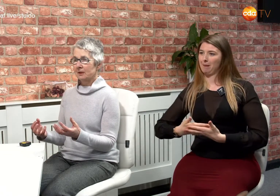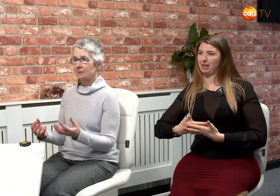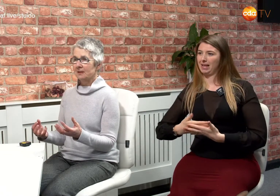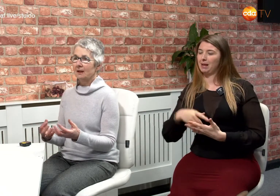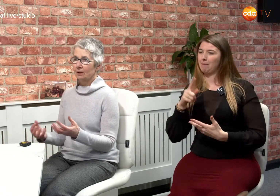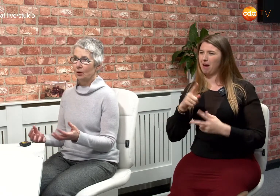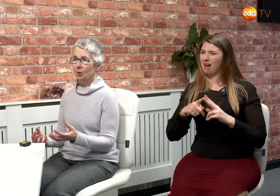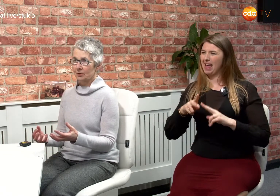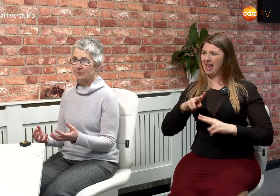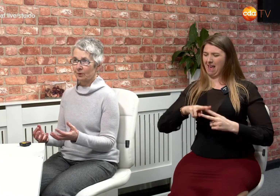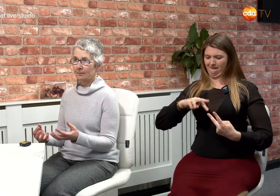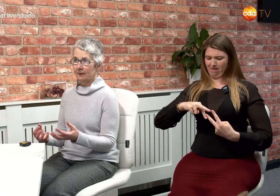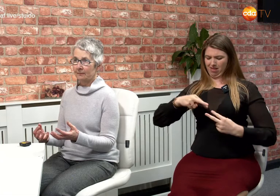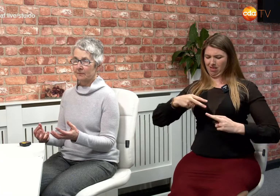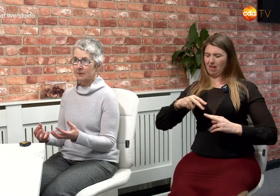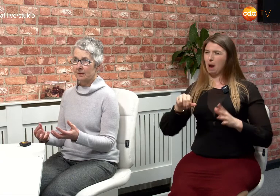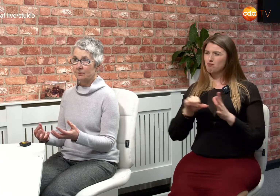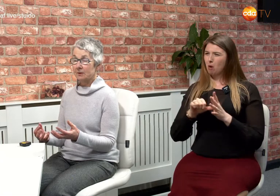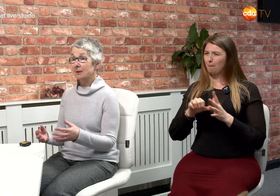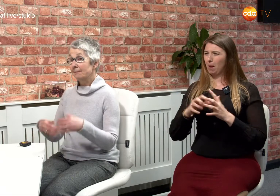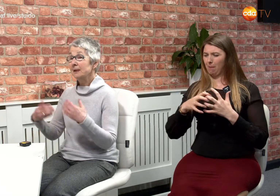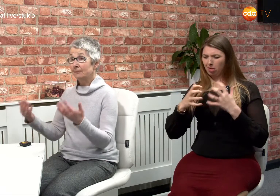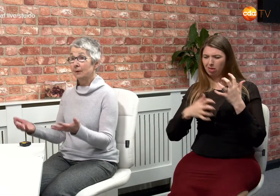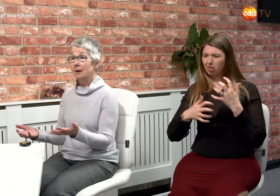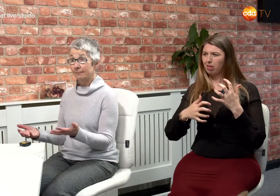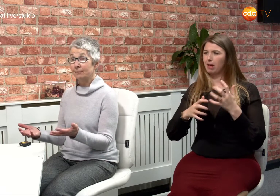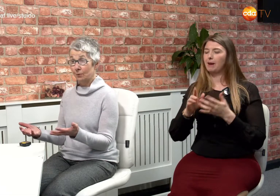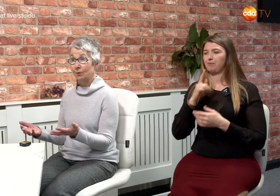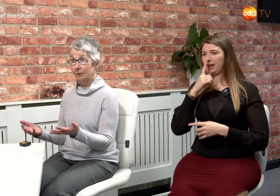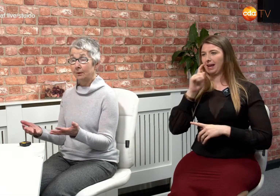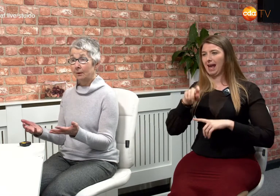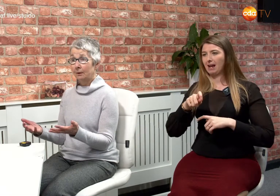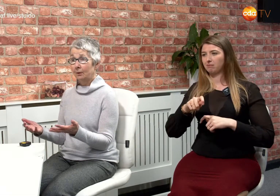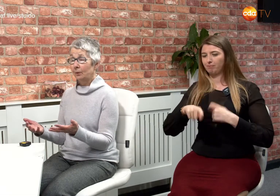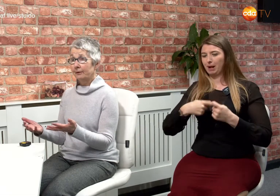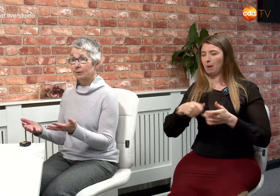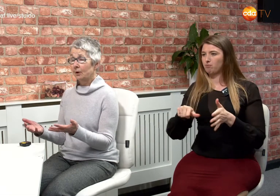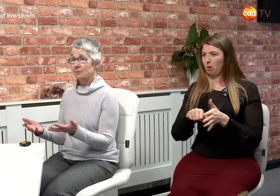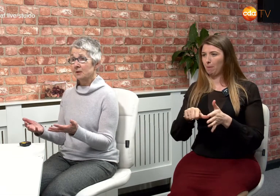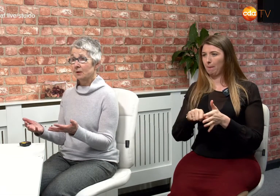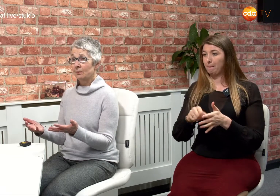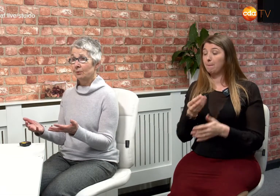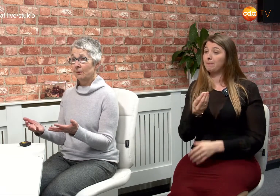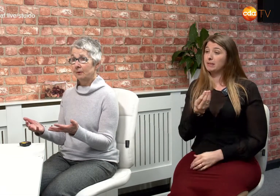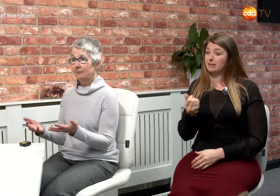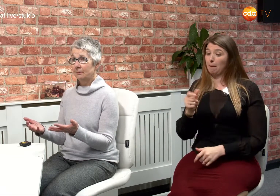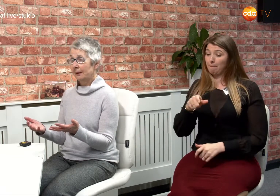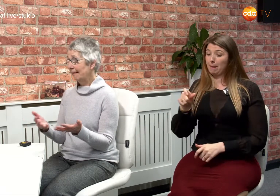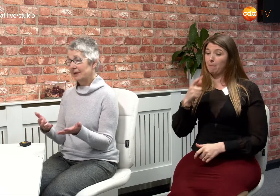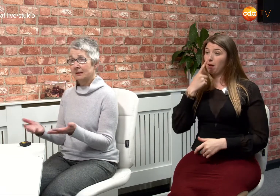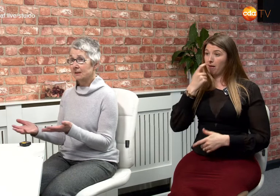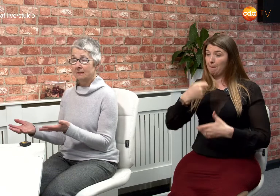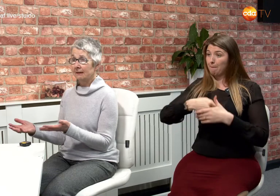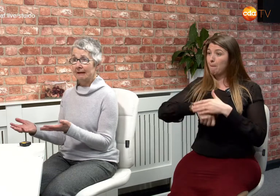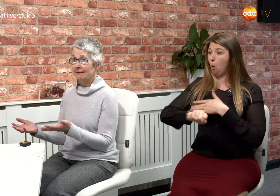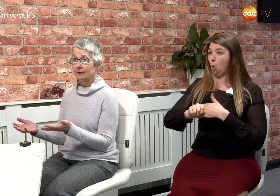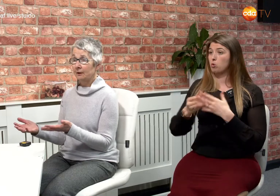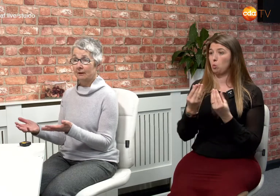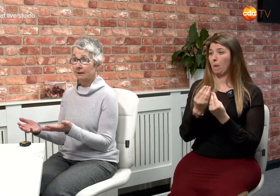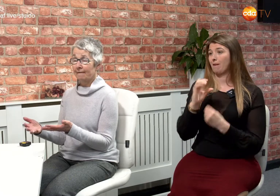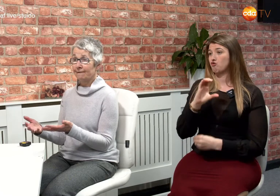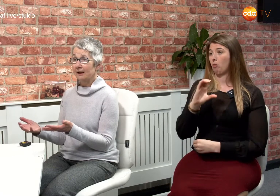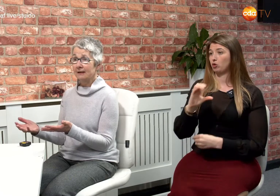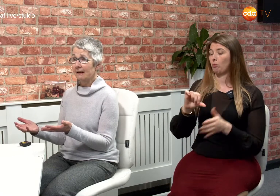of chromosomes, that can cause a problem. So some people are born with a chromosome problem and they still can